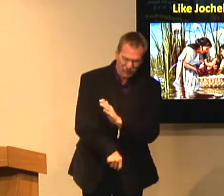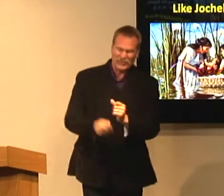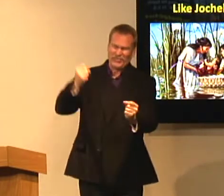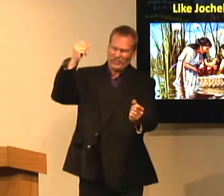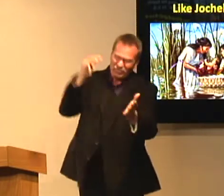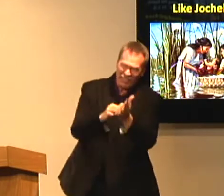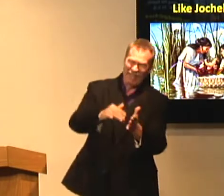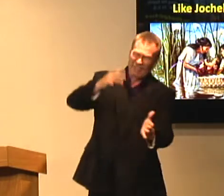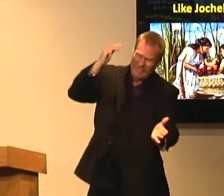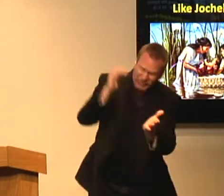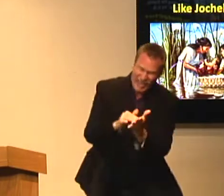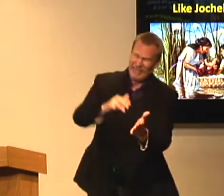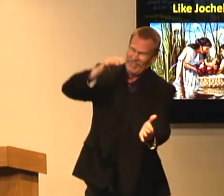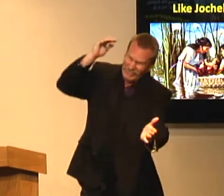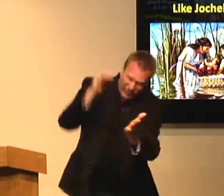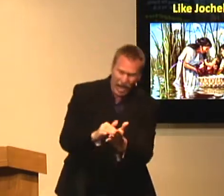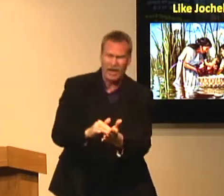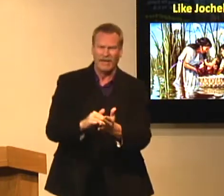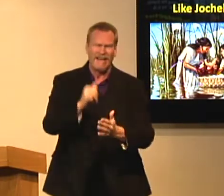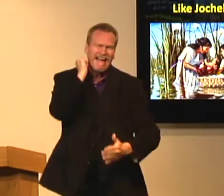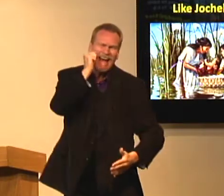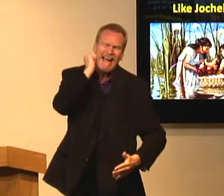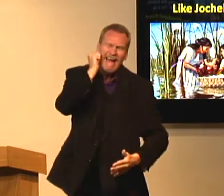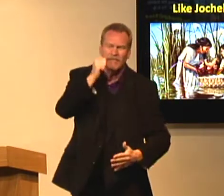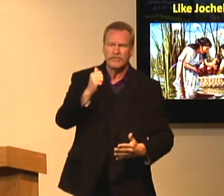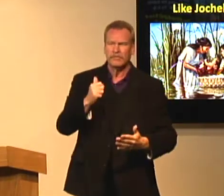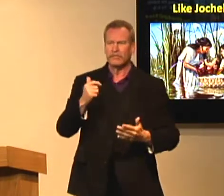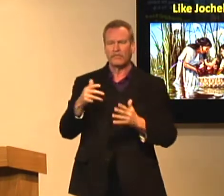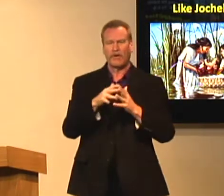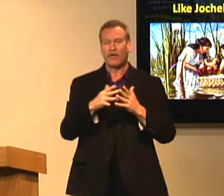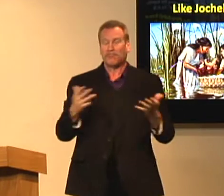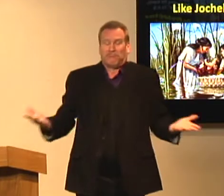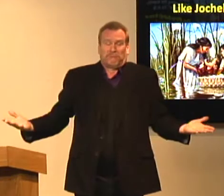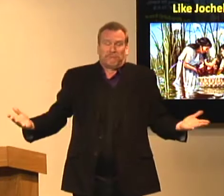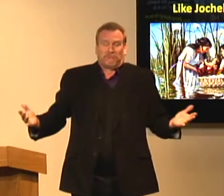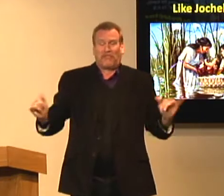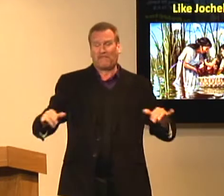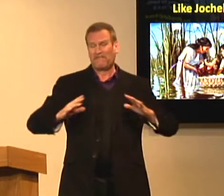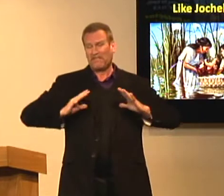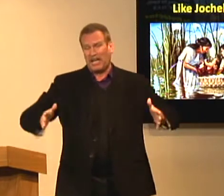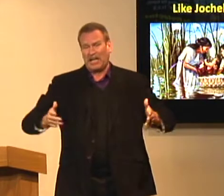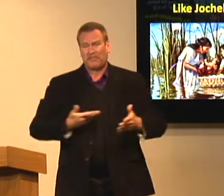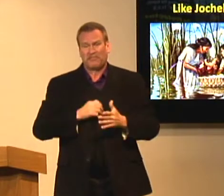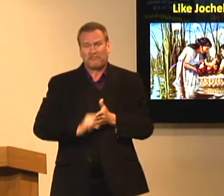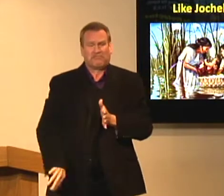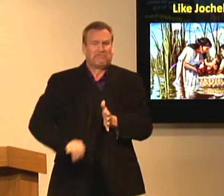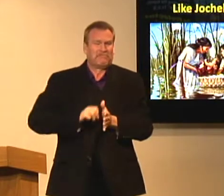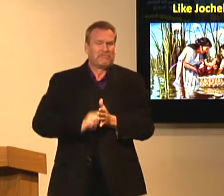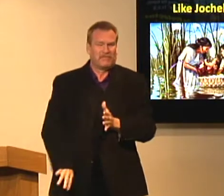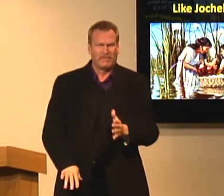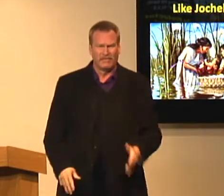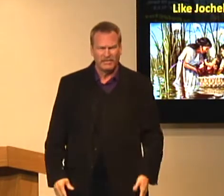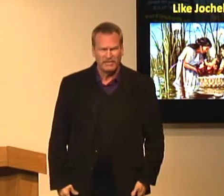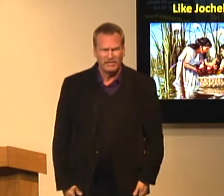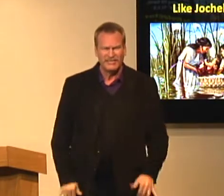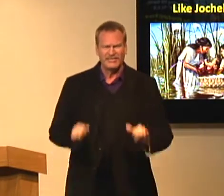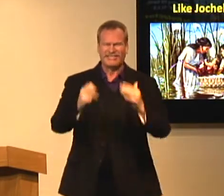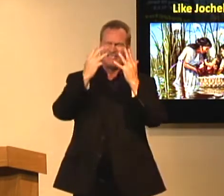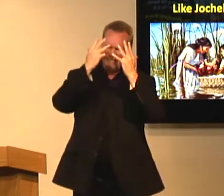being killed. Millions and millions and millions of children each and every day in America. And our society says, that's fine, it